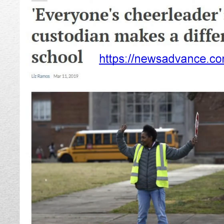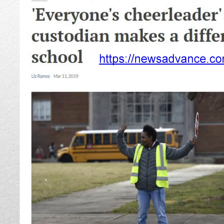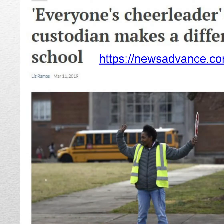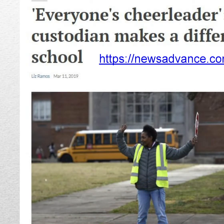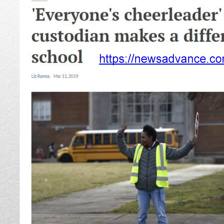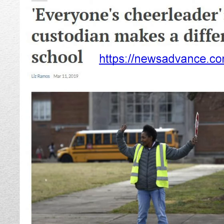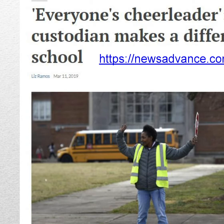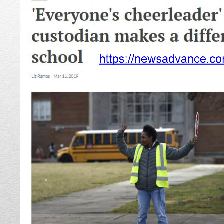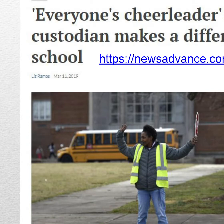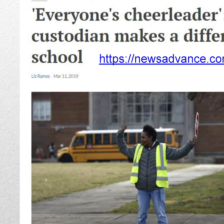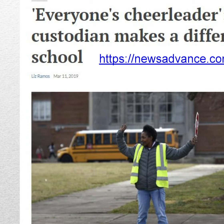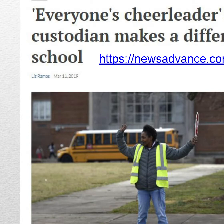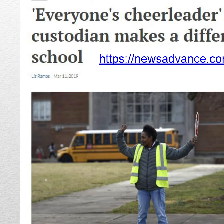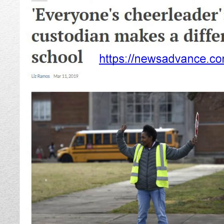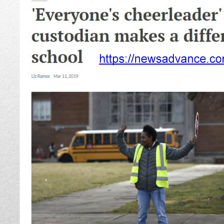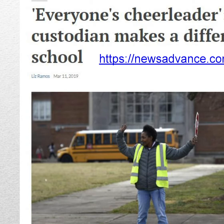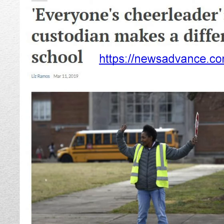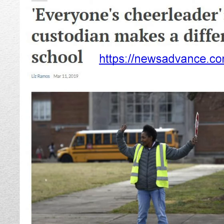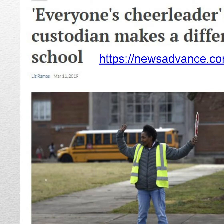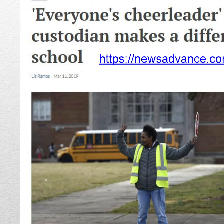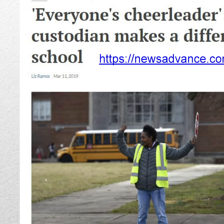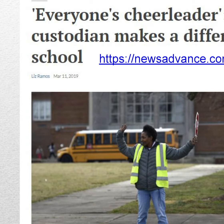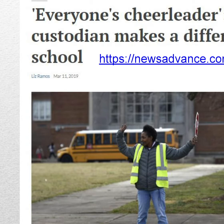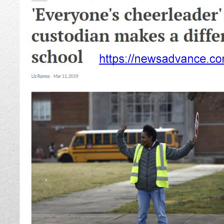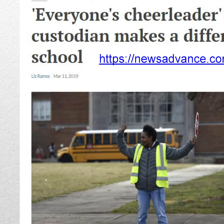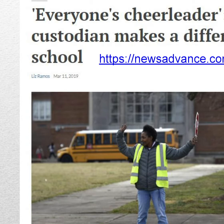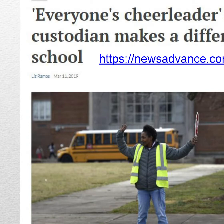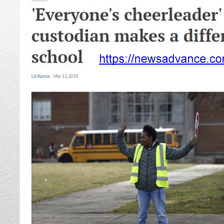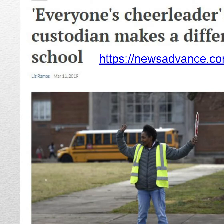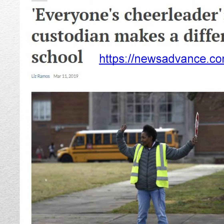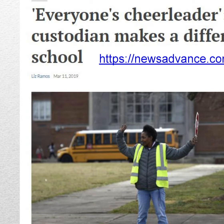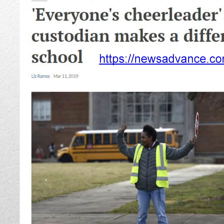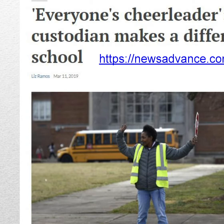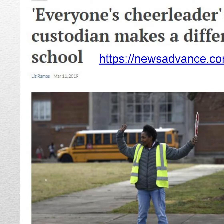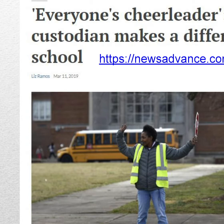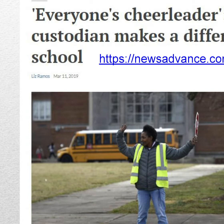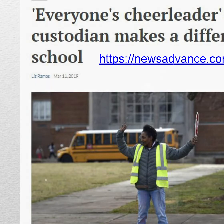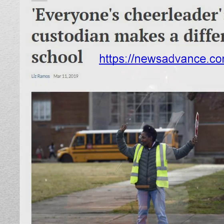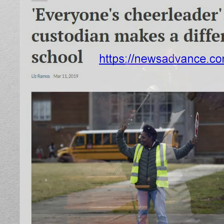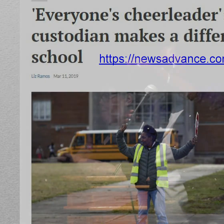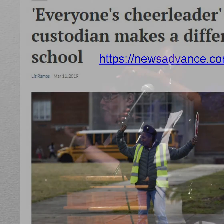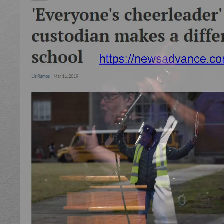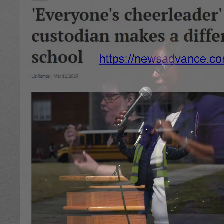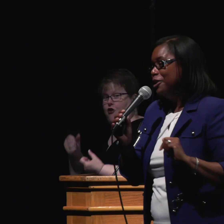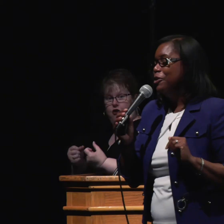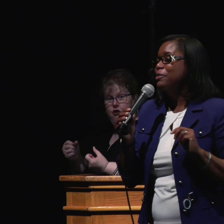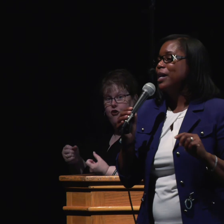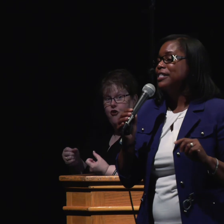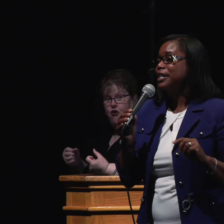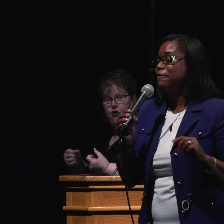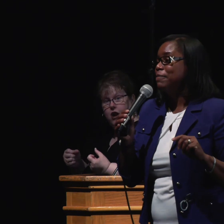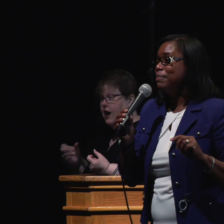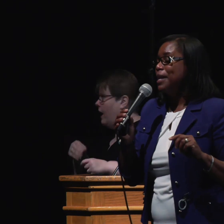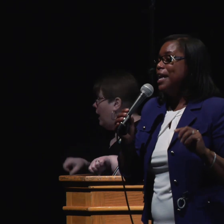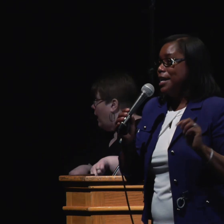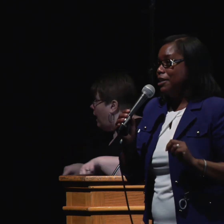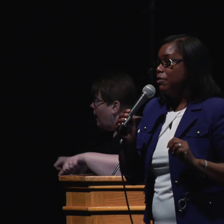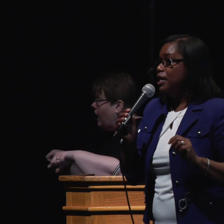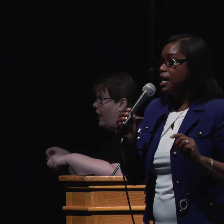And this is how important she is, because at 7 o'clock when I got here and I parked my car in the strip and was unloading my stuff,